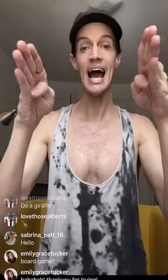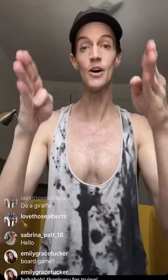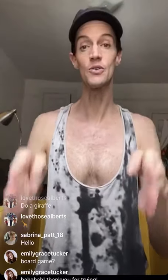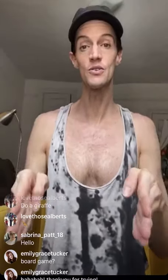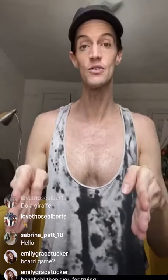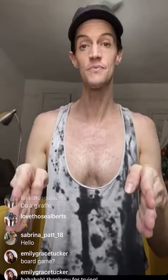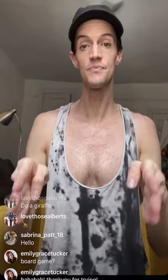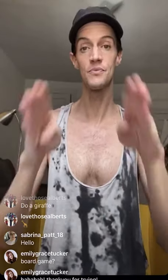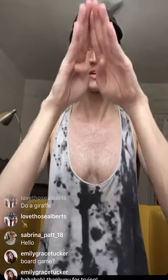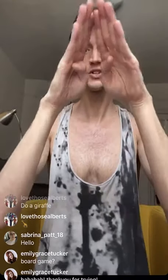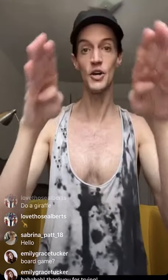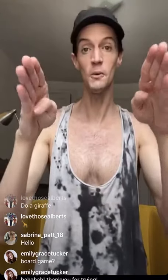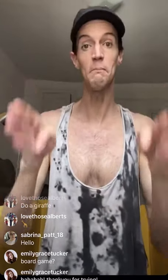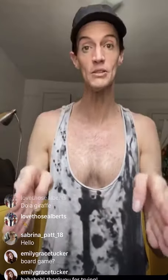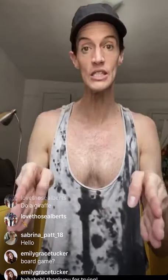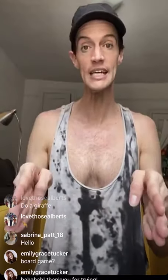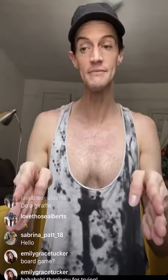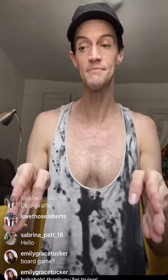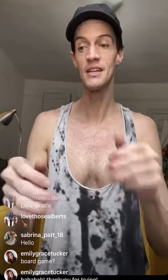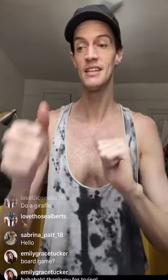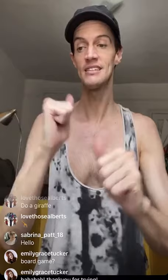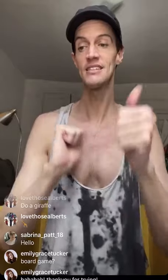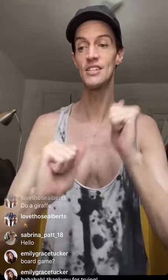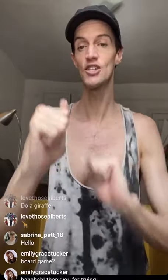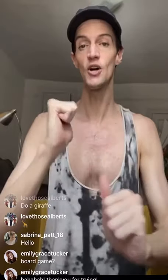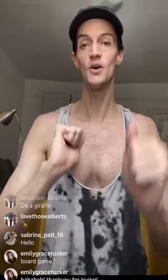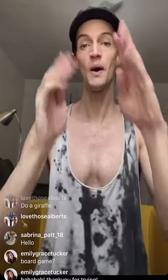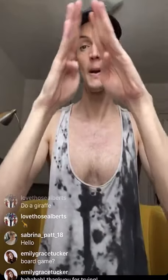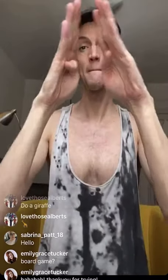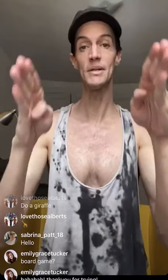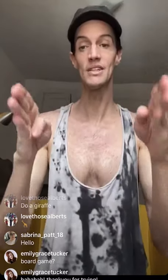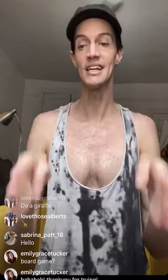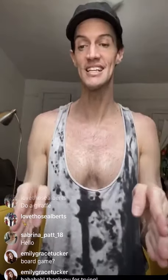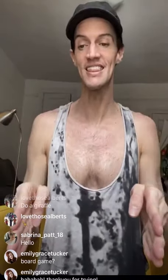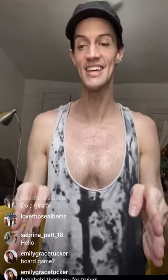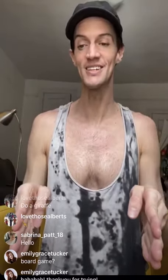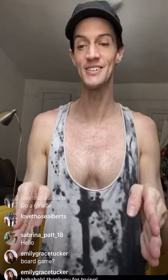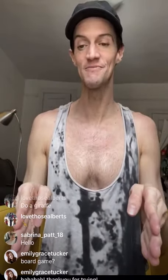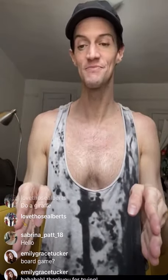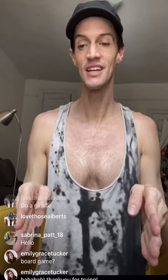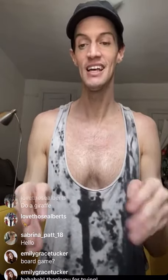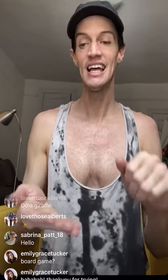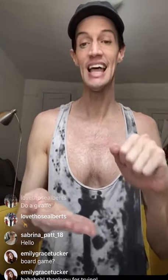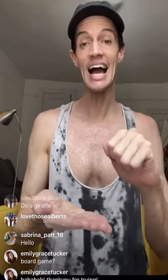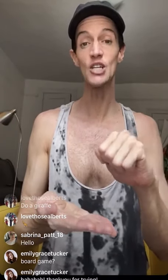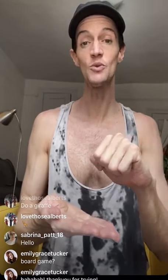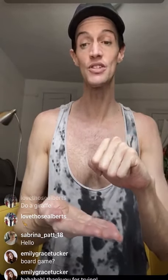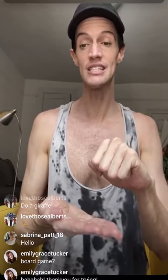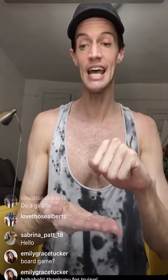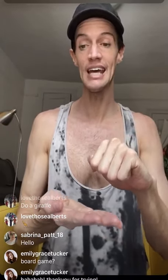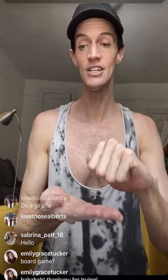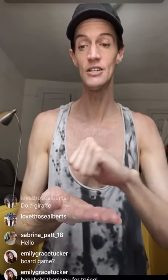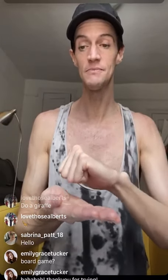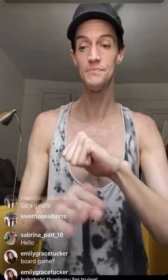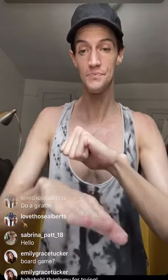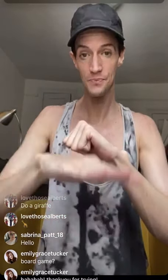house, show, building. This is a show, building is a theater. The actual stage,